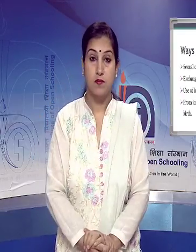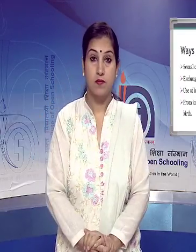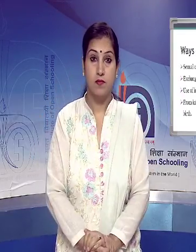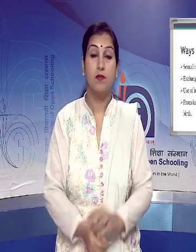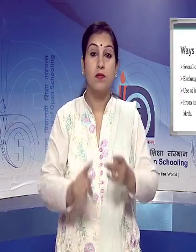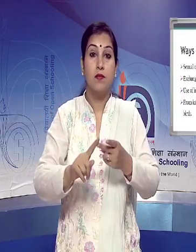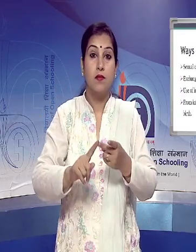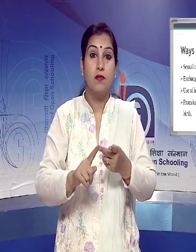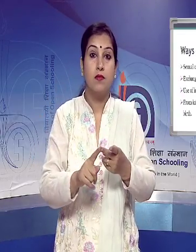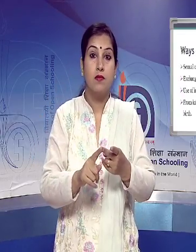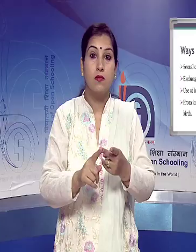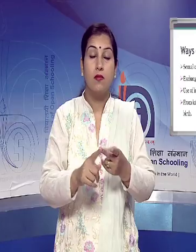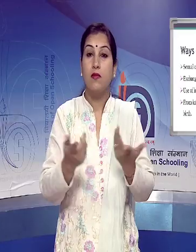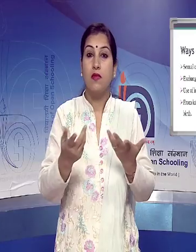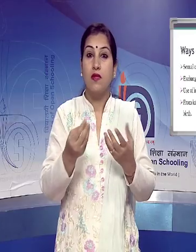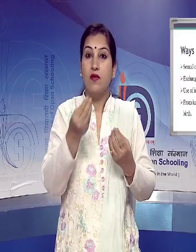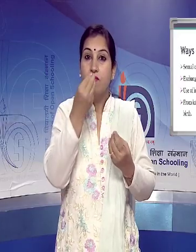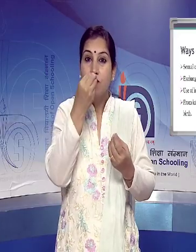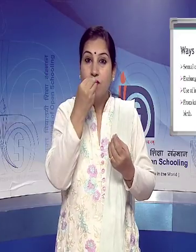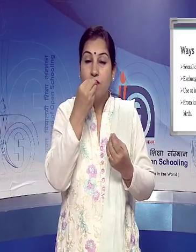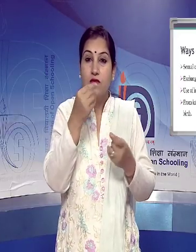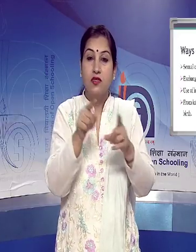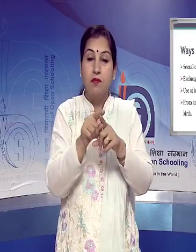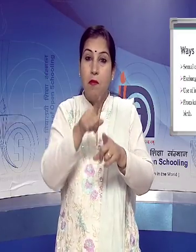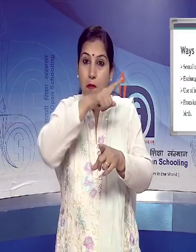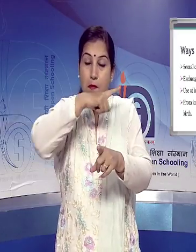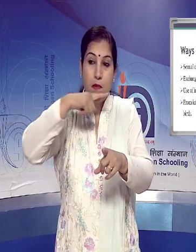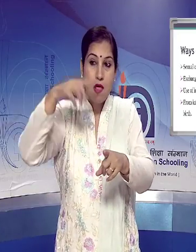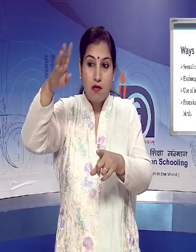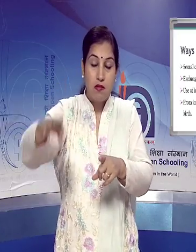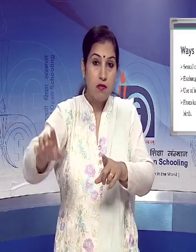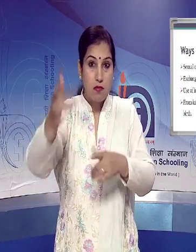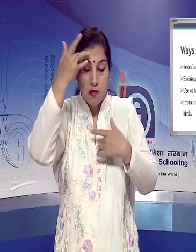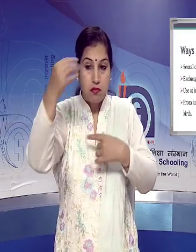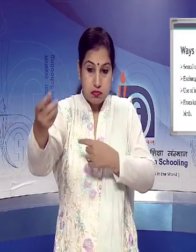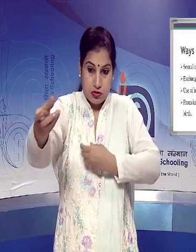exchange of infected body fluids, example, blood transfusion,